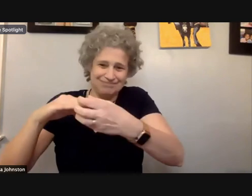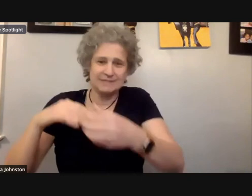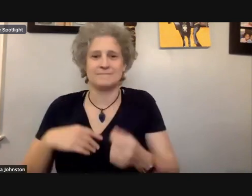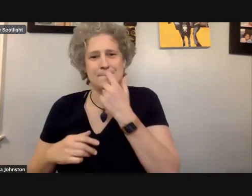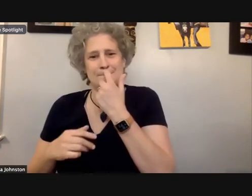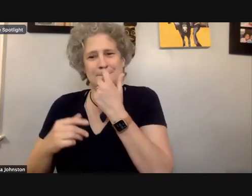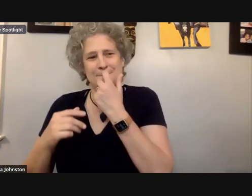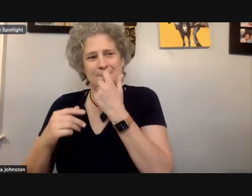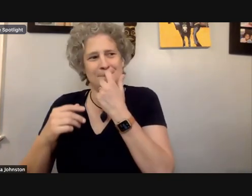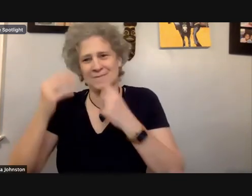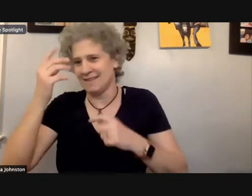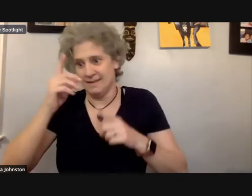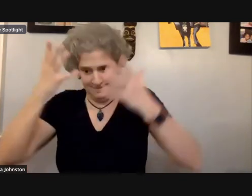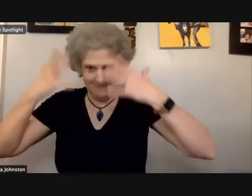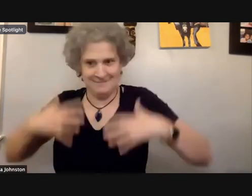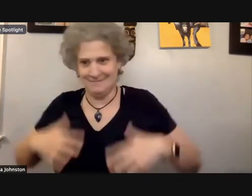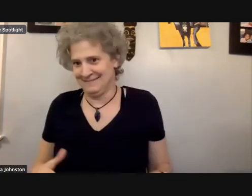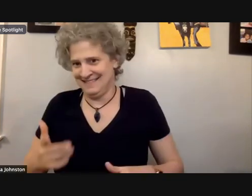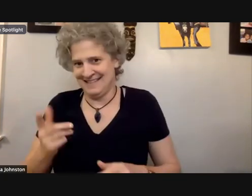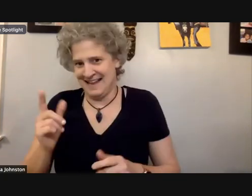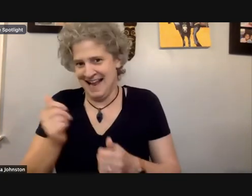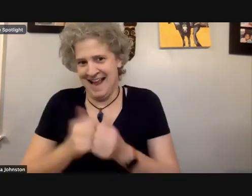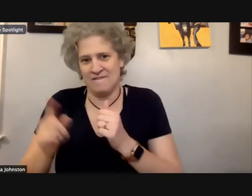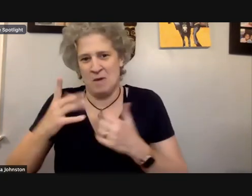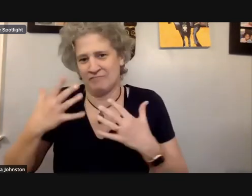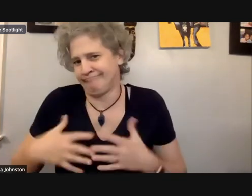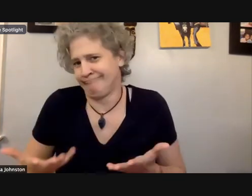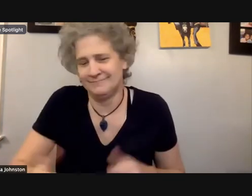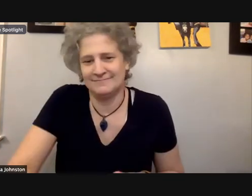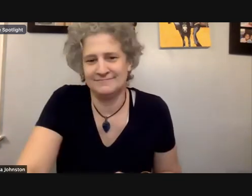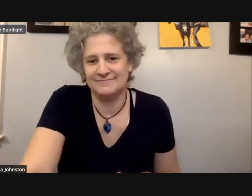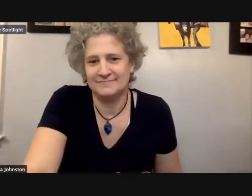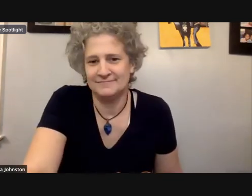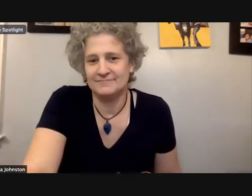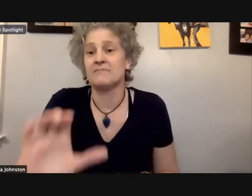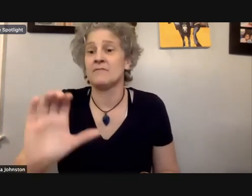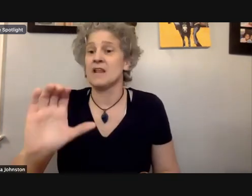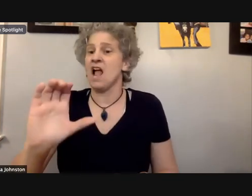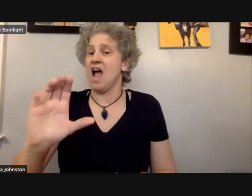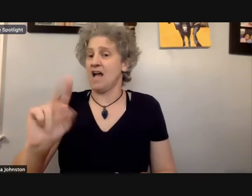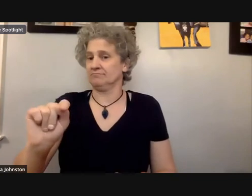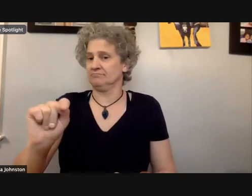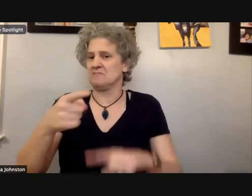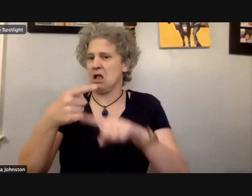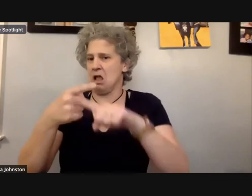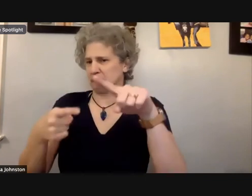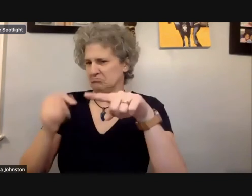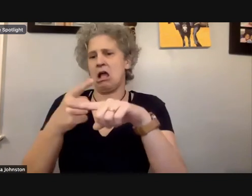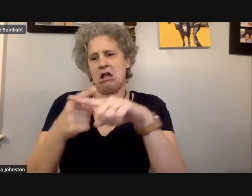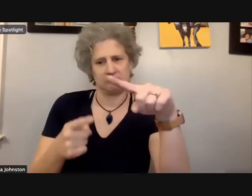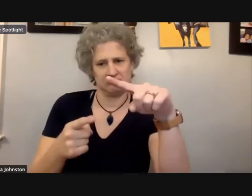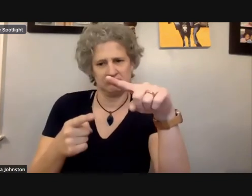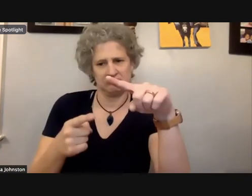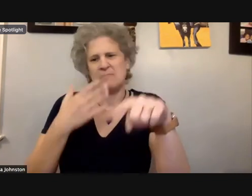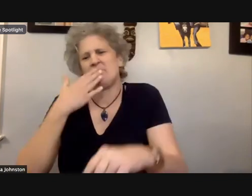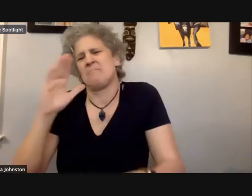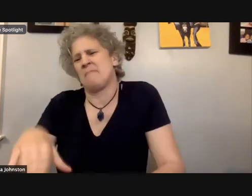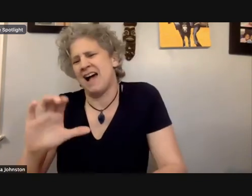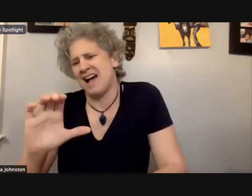Okay, so you see that? So you're going to utilize a lot of classifiers when you're talking about hitting, just depending on the part of the